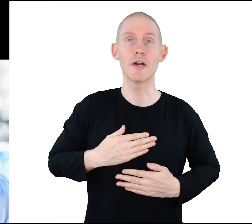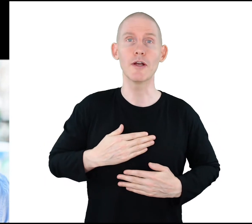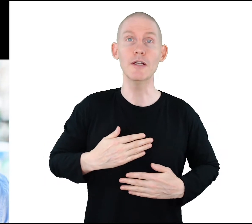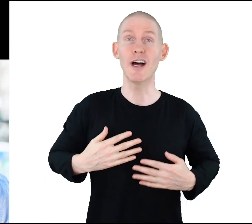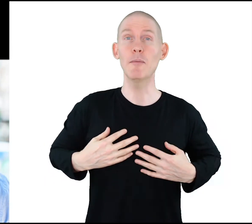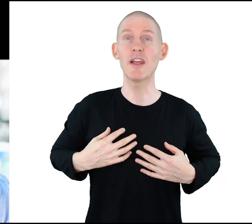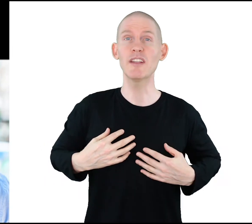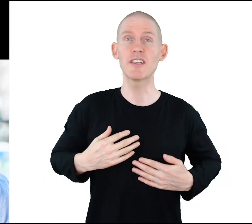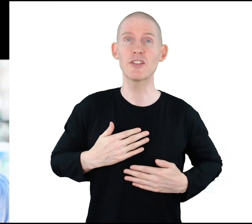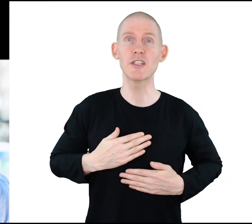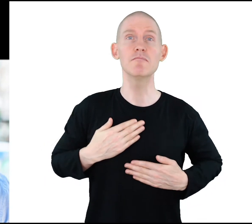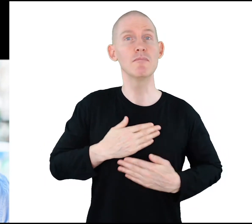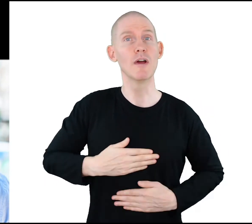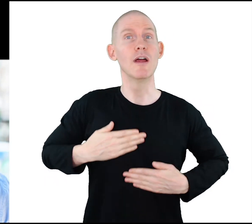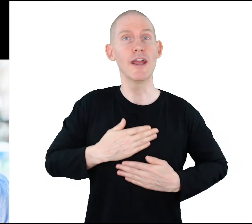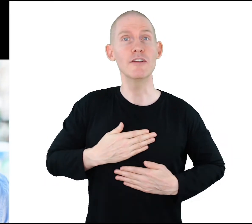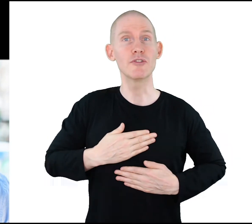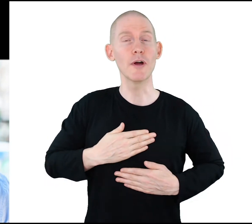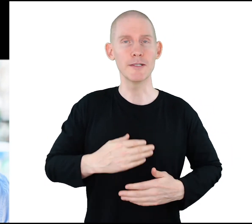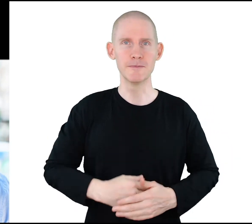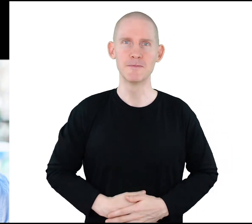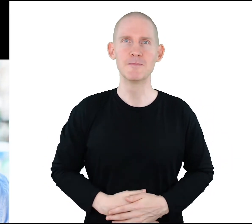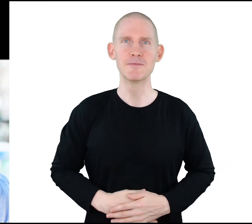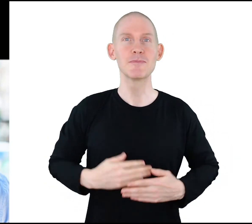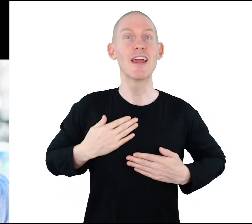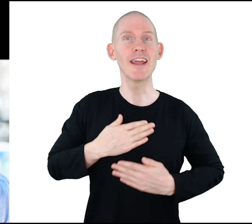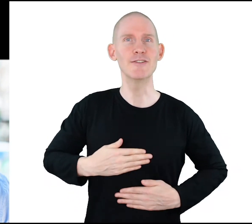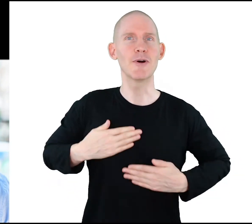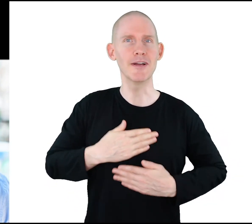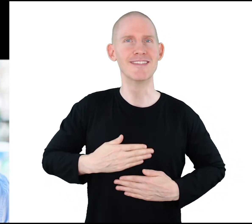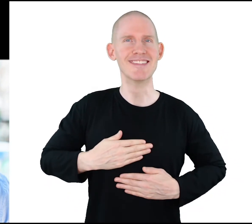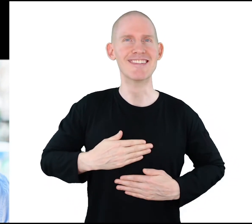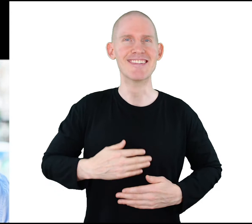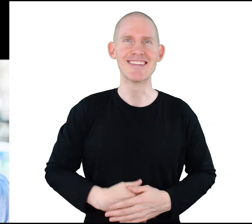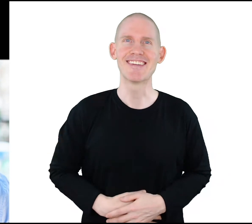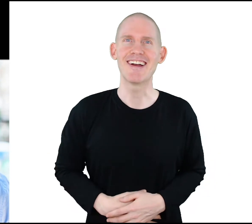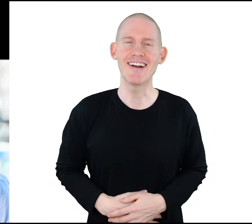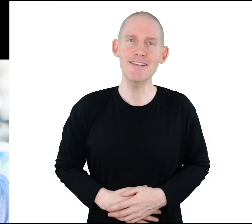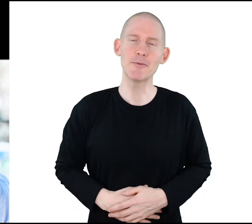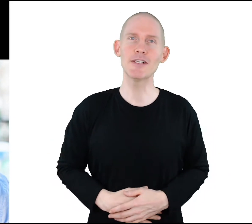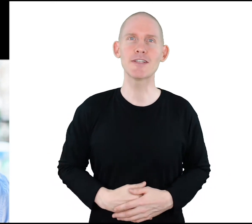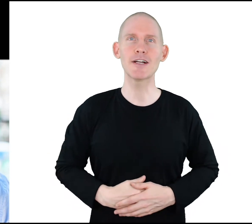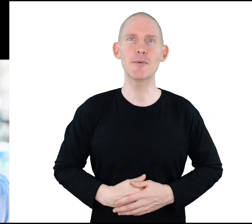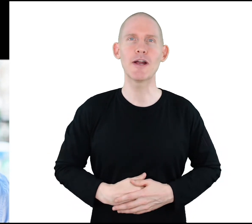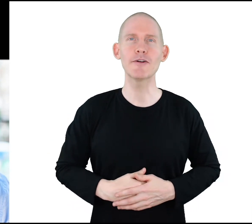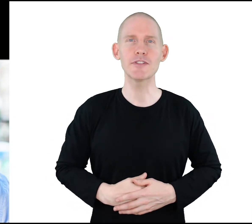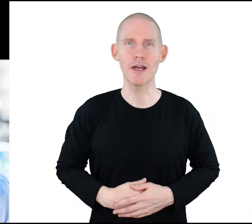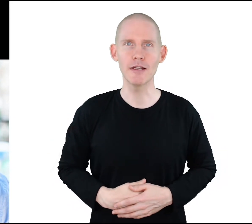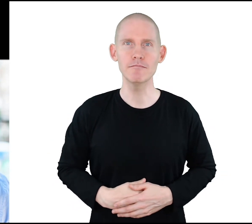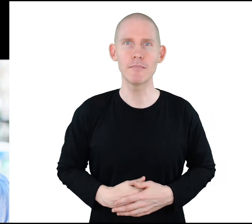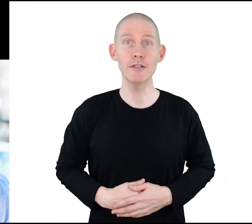right, I'm lightly touching. Enjoy. Enjoy. All right, we just talked about how to sign